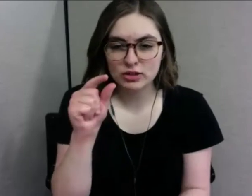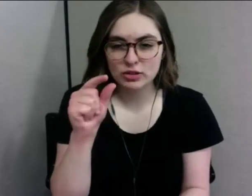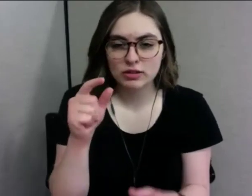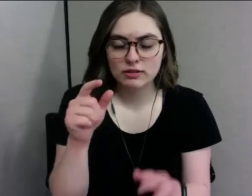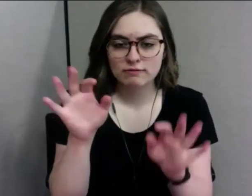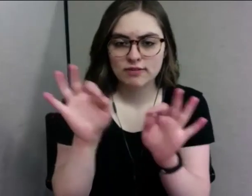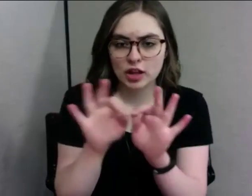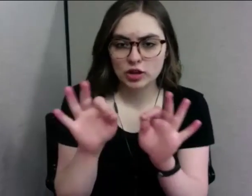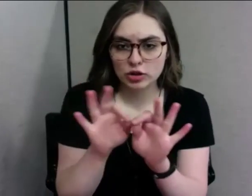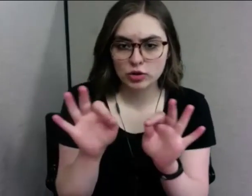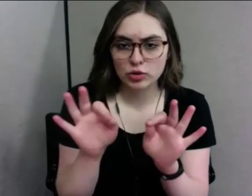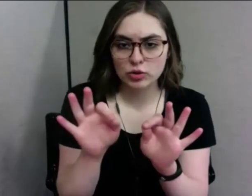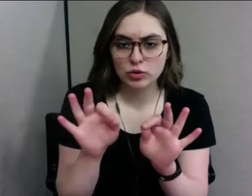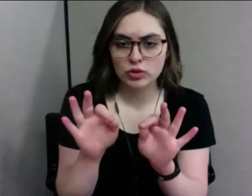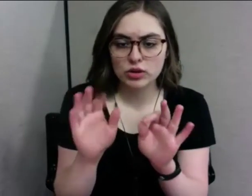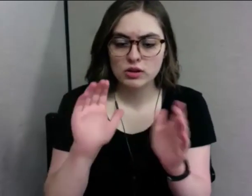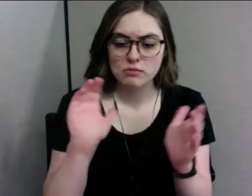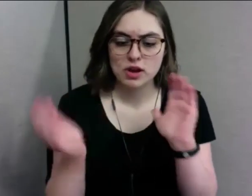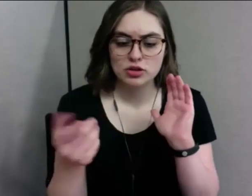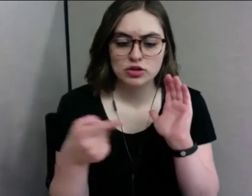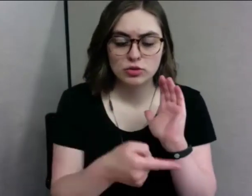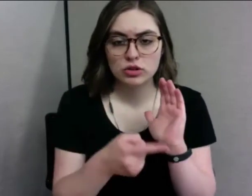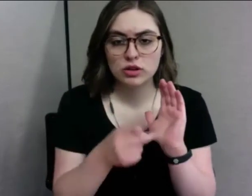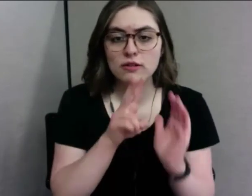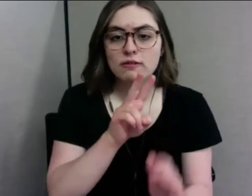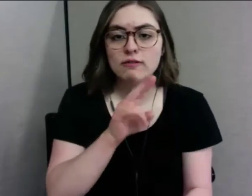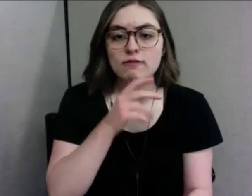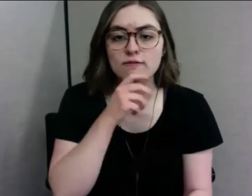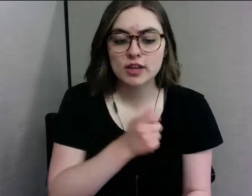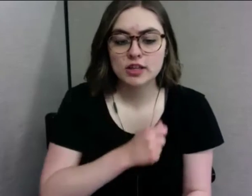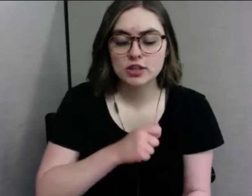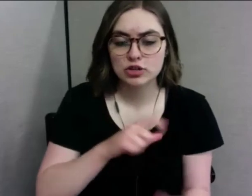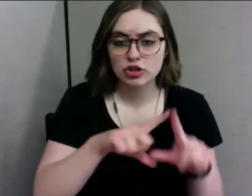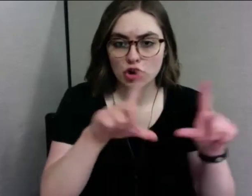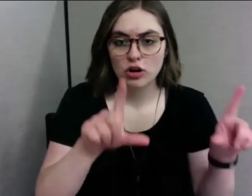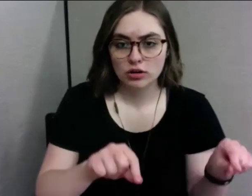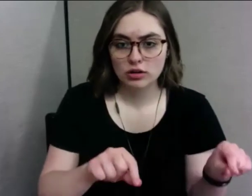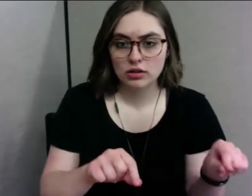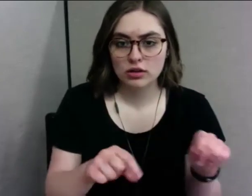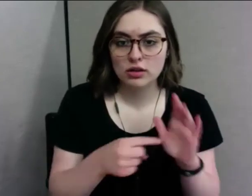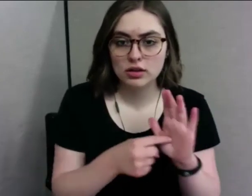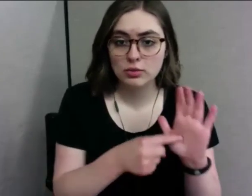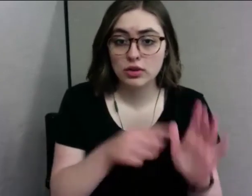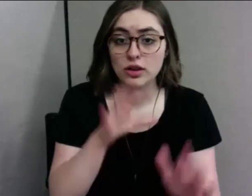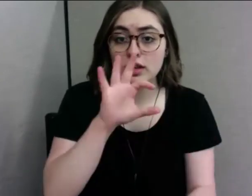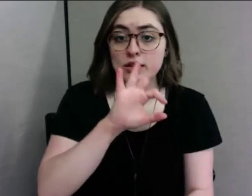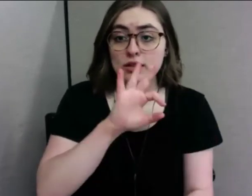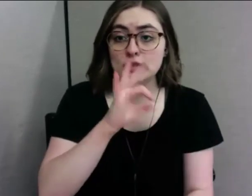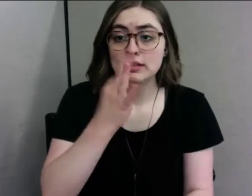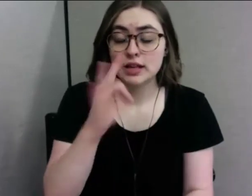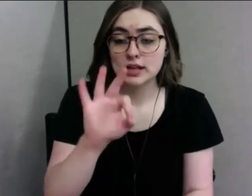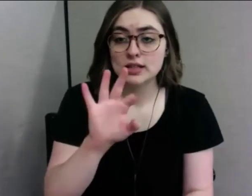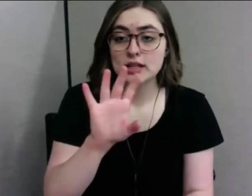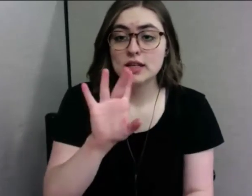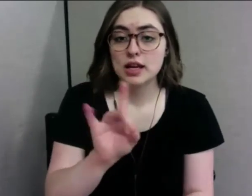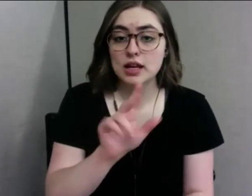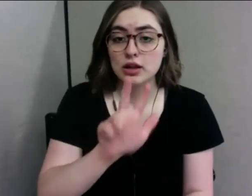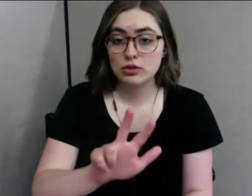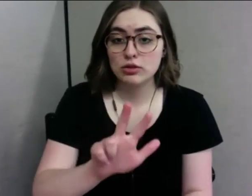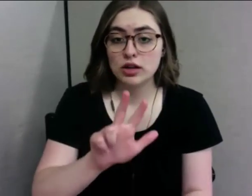A high-grade 1933 Goudy Ruth may sell for $5,000 or